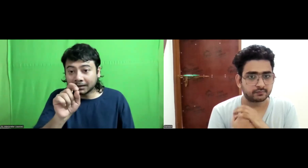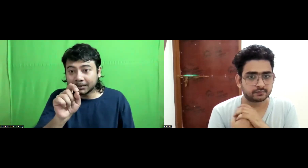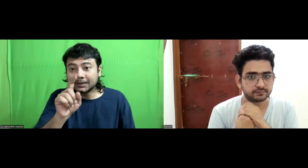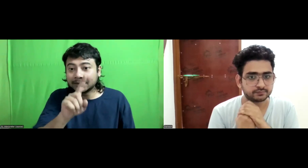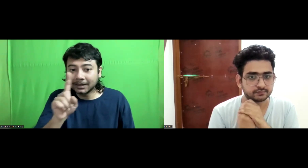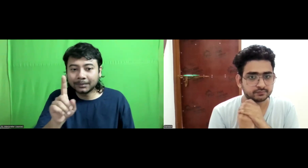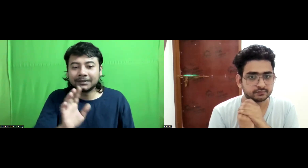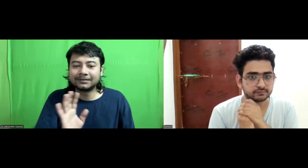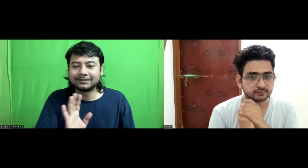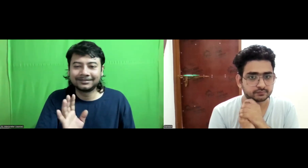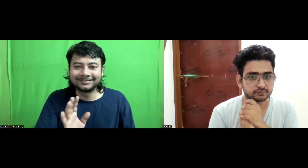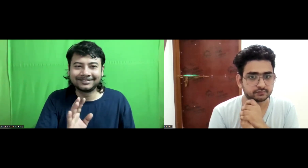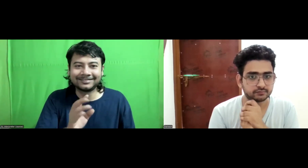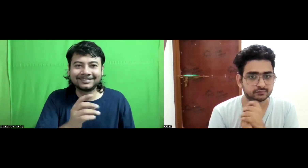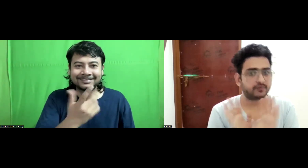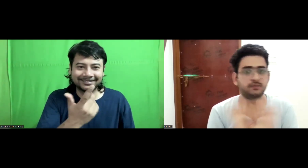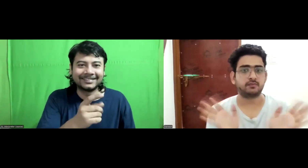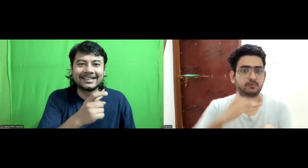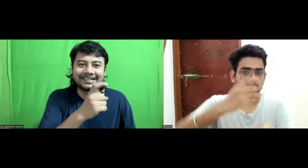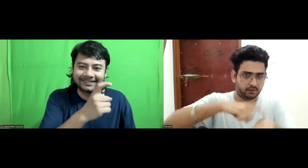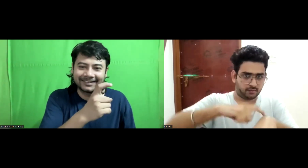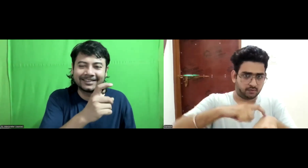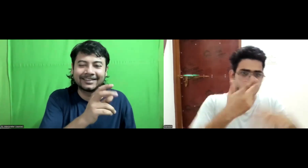Anytime. The entire day is